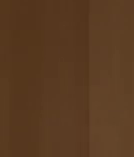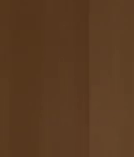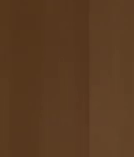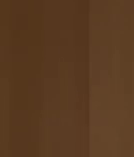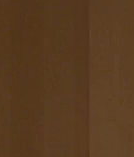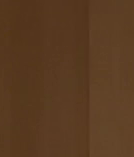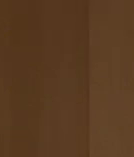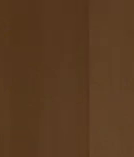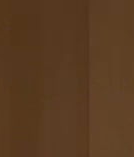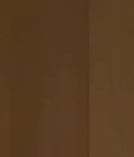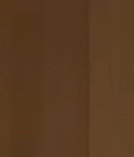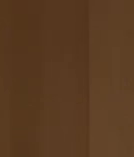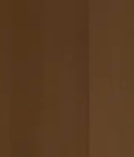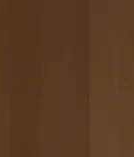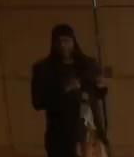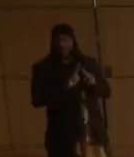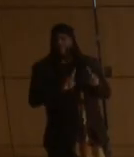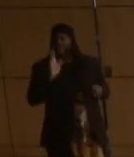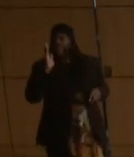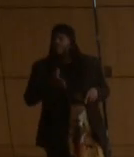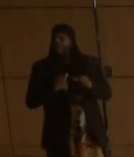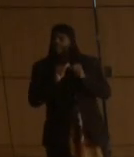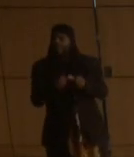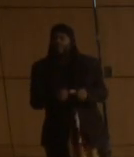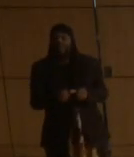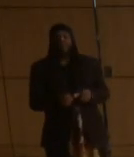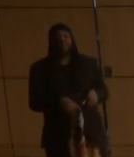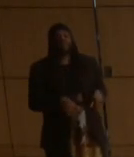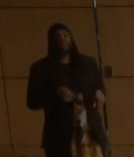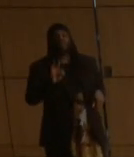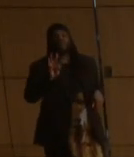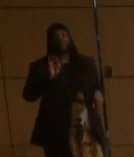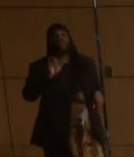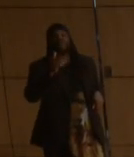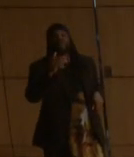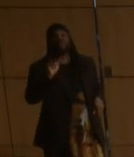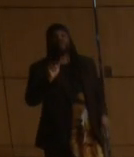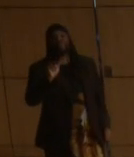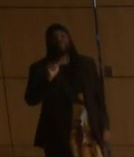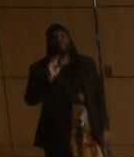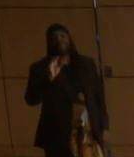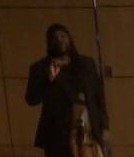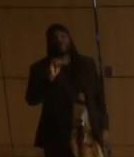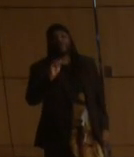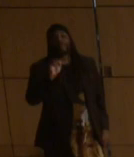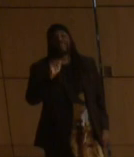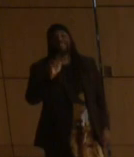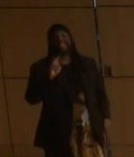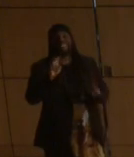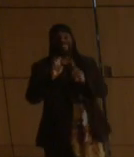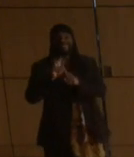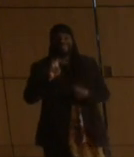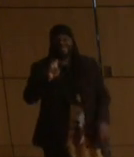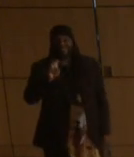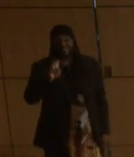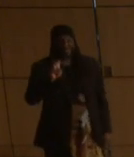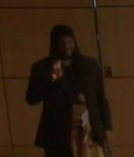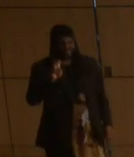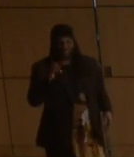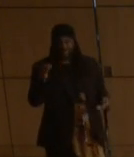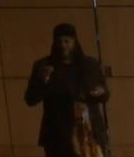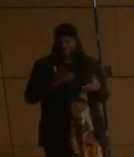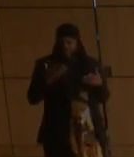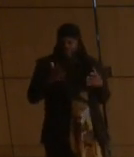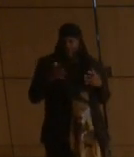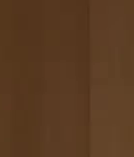need an introduction, but I'm going to do it anyway. Bishme Cromartie, and I have to share this. He's told us in the green room that